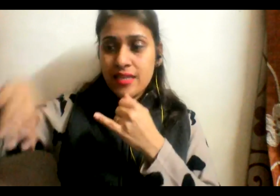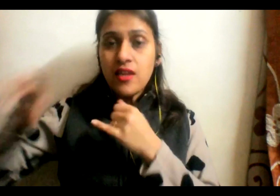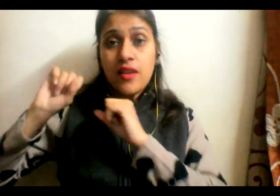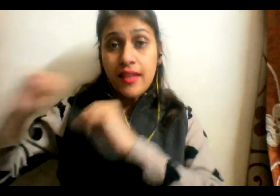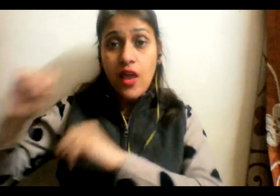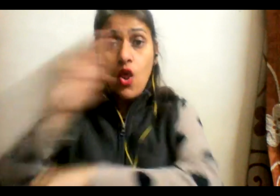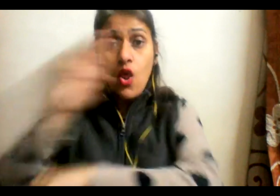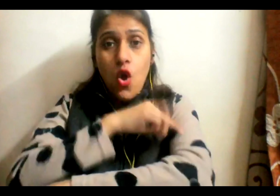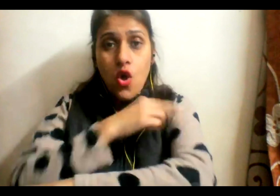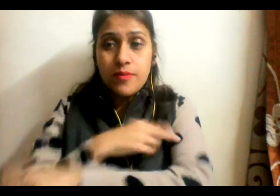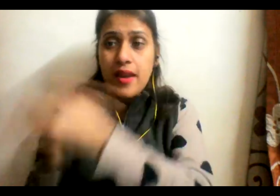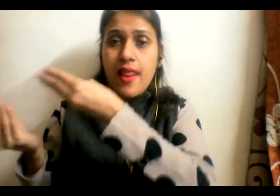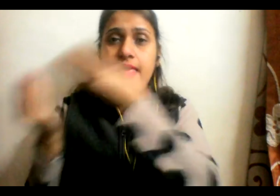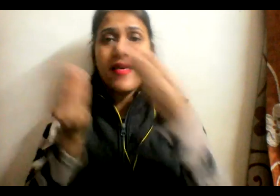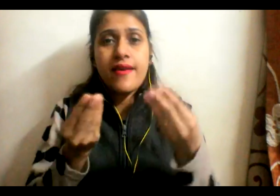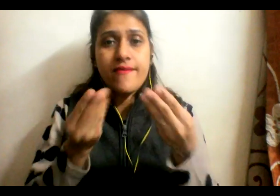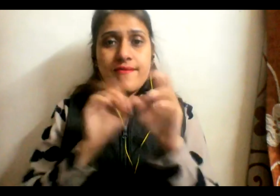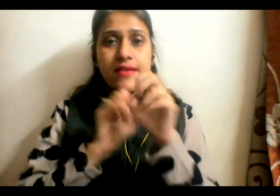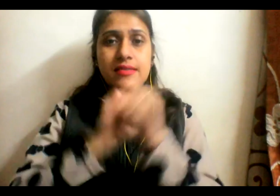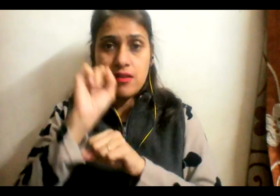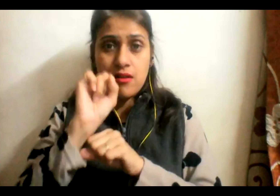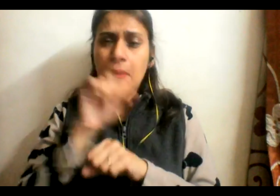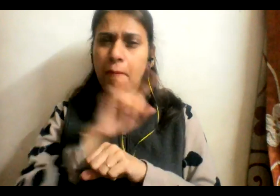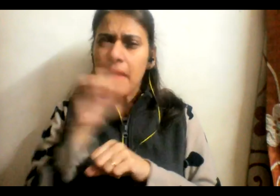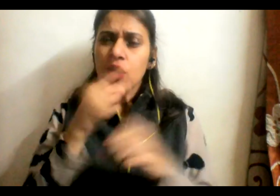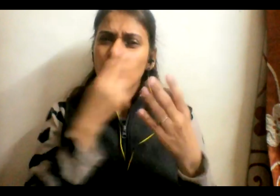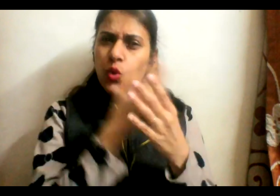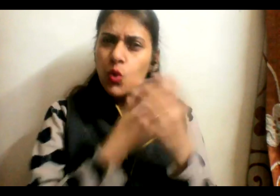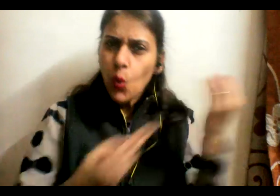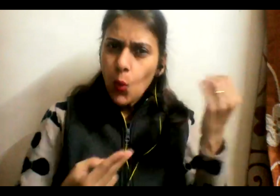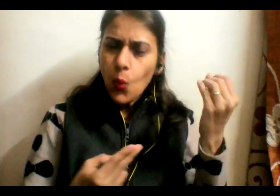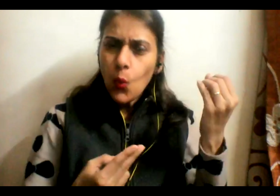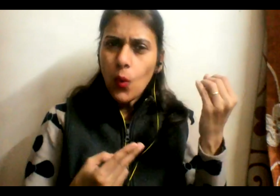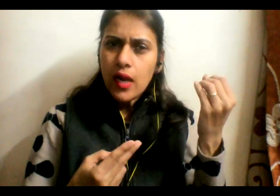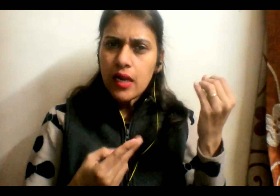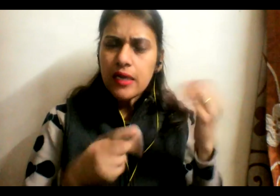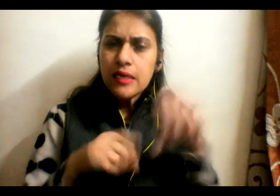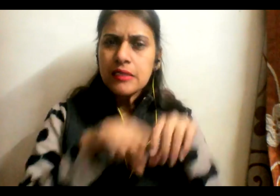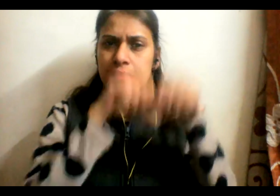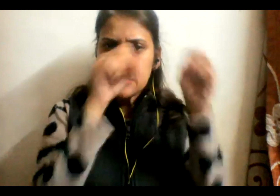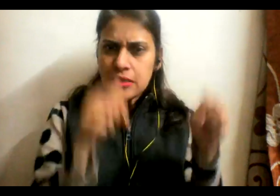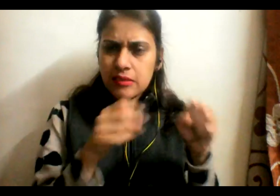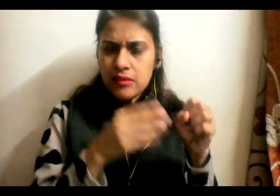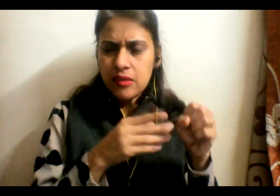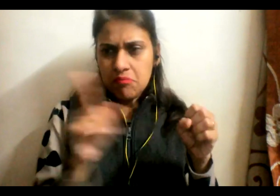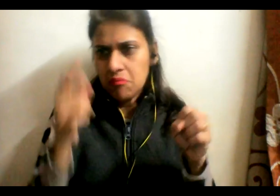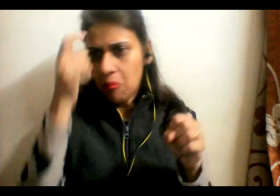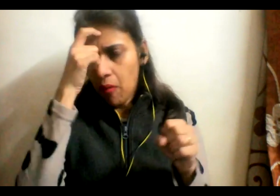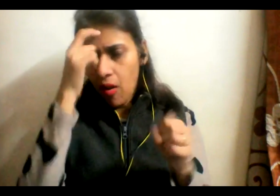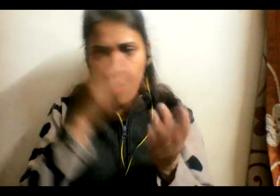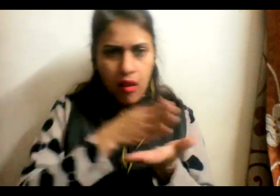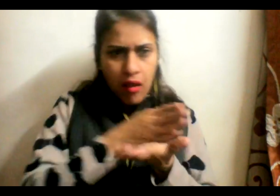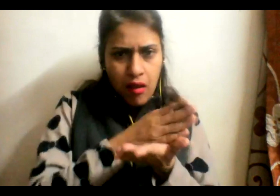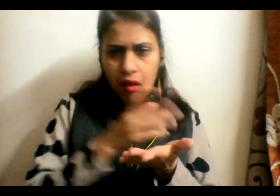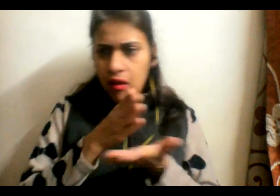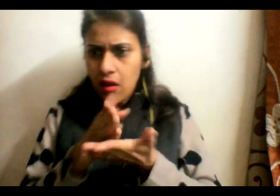dual system is creating a problem in uh, getting the right numbers?